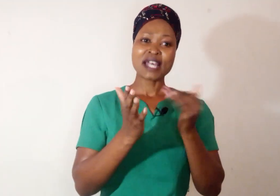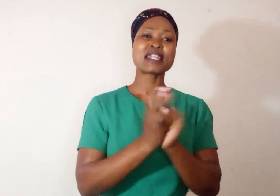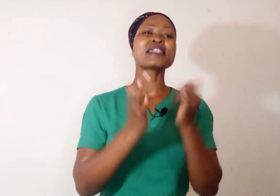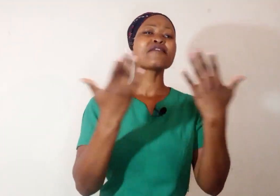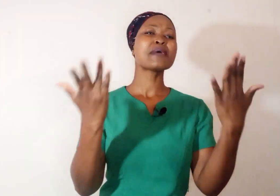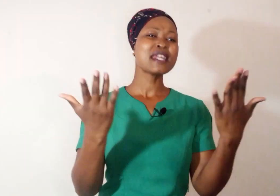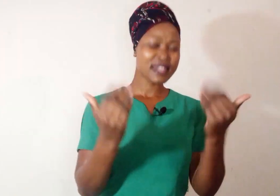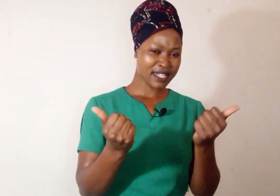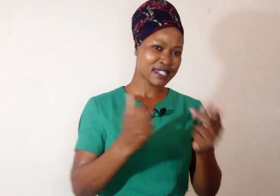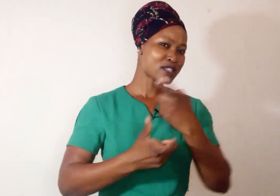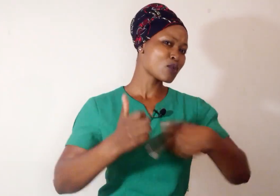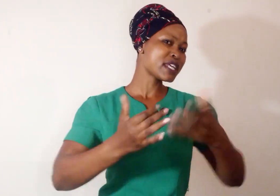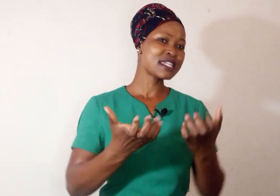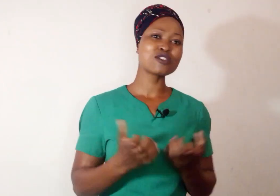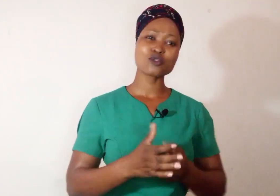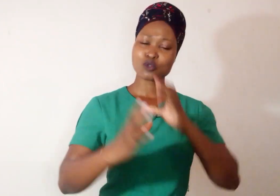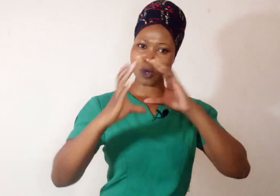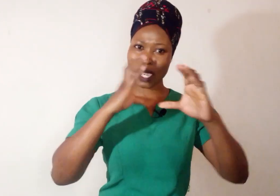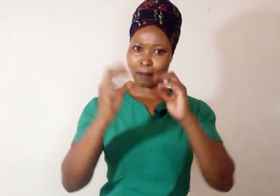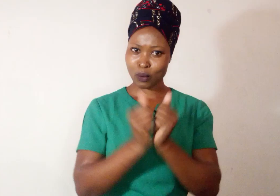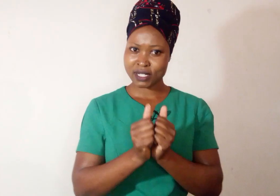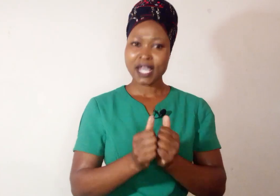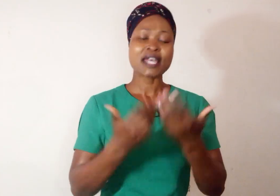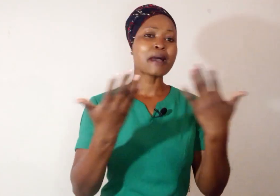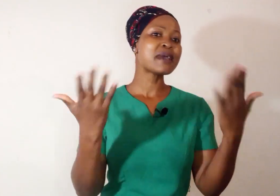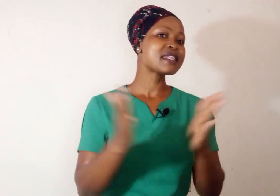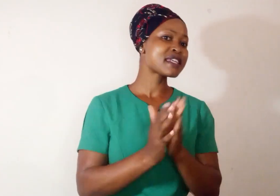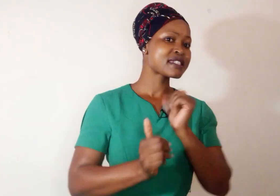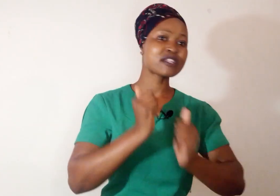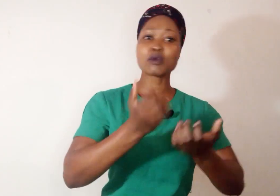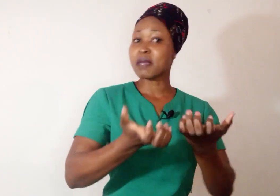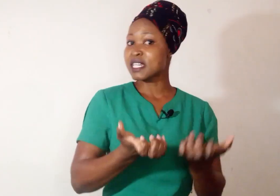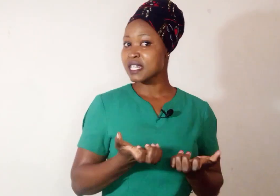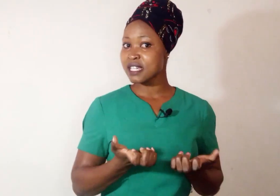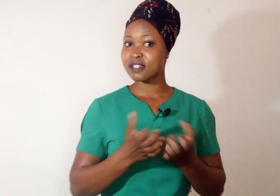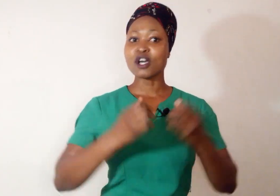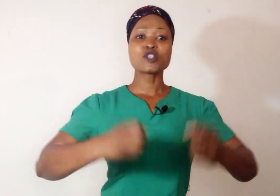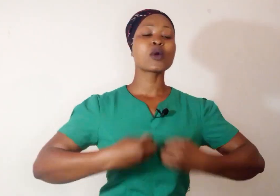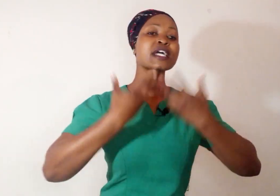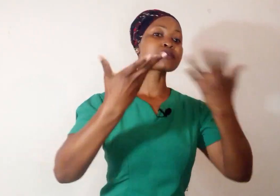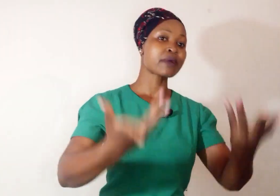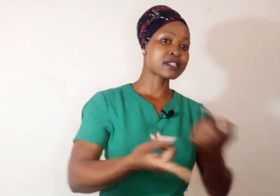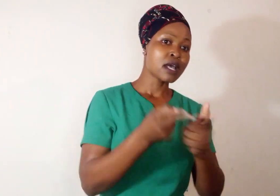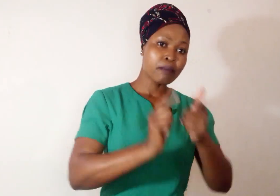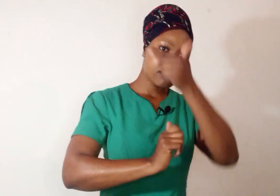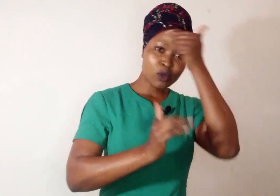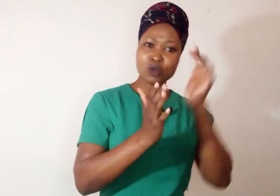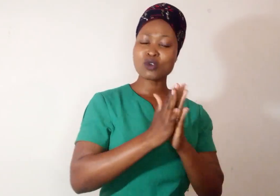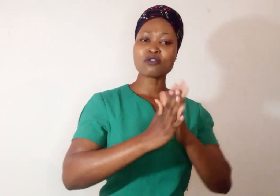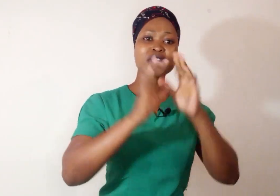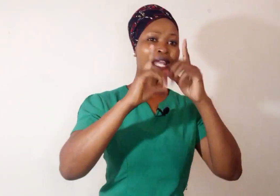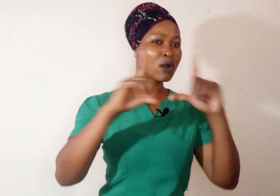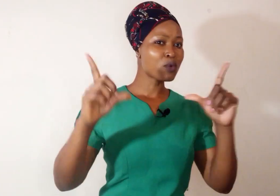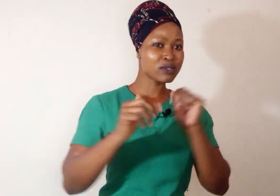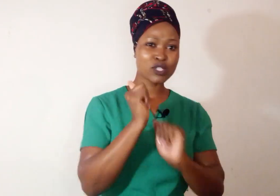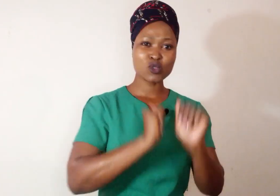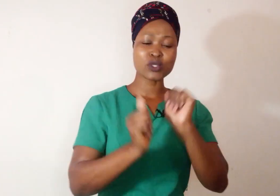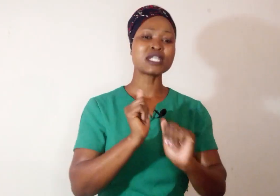That there are many things that we need to talk about. There are many things that we may need to express. But because of the language which we